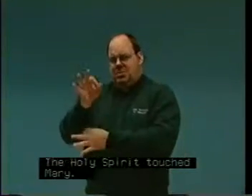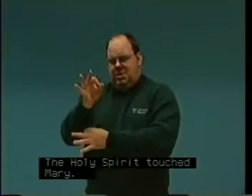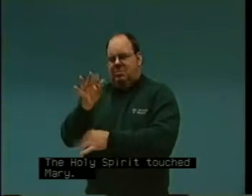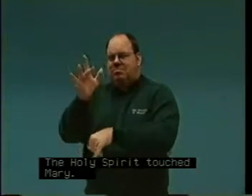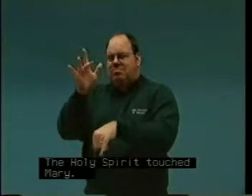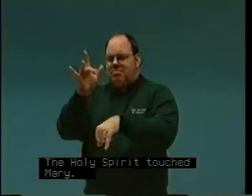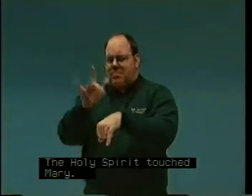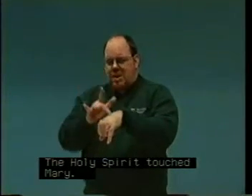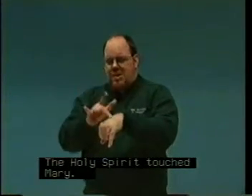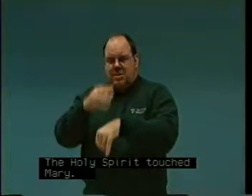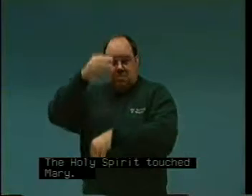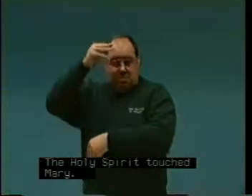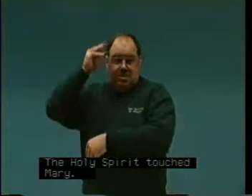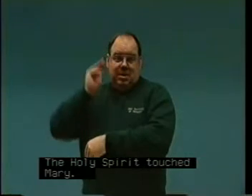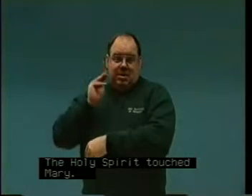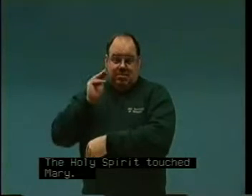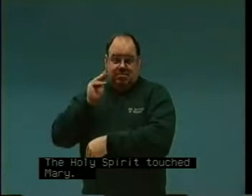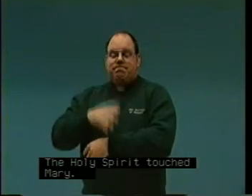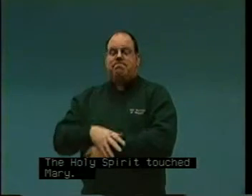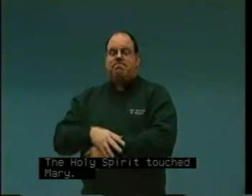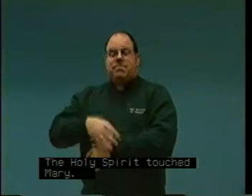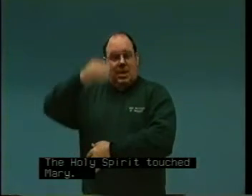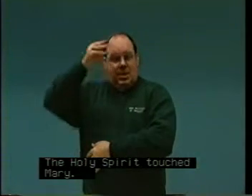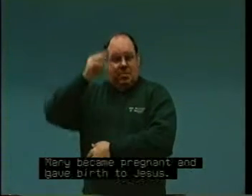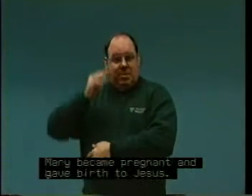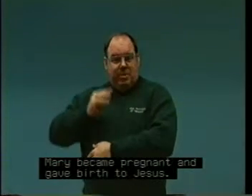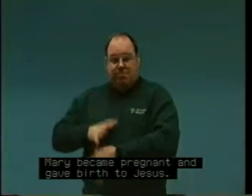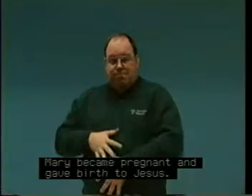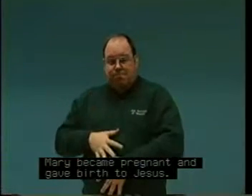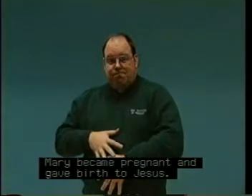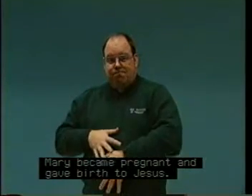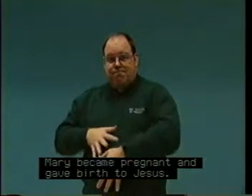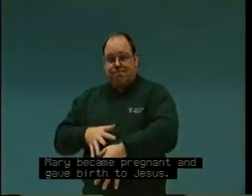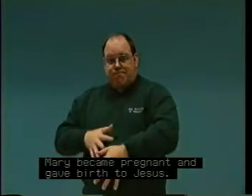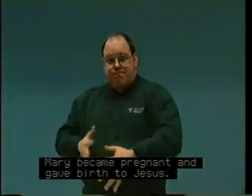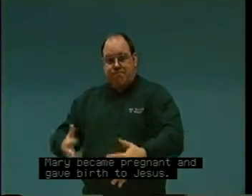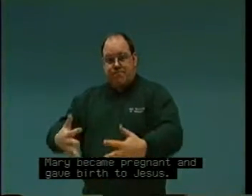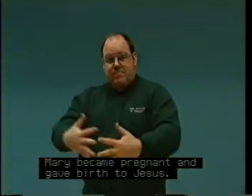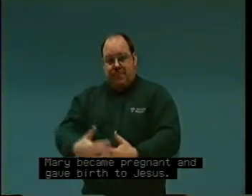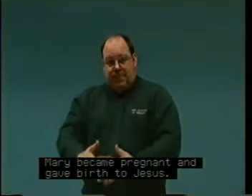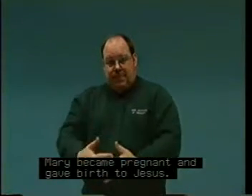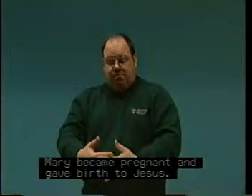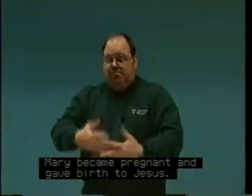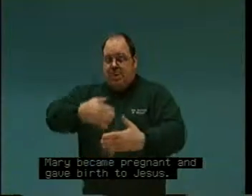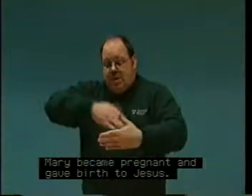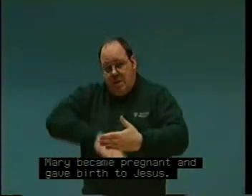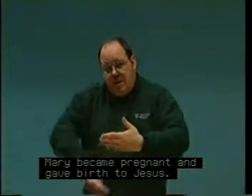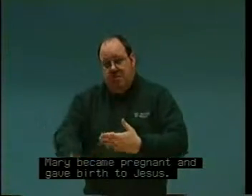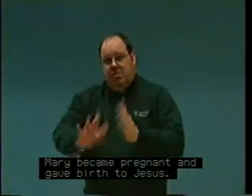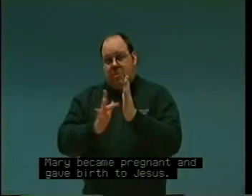The Holy Spirit touched Mary and Mary became pregnant and gave